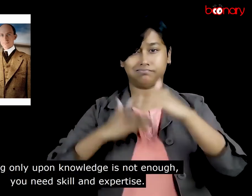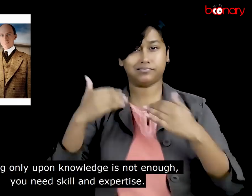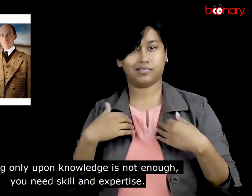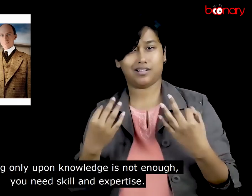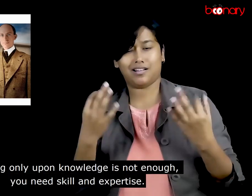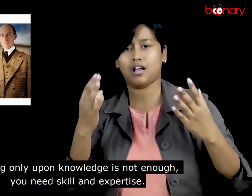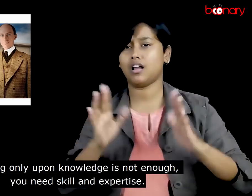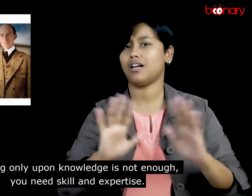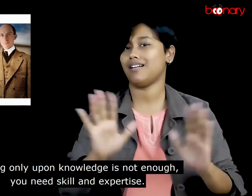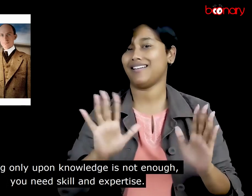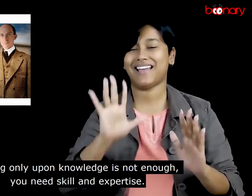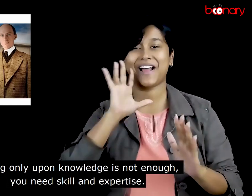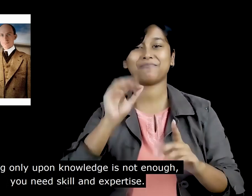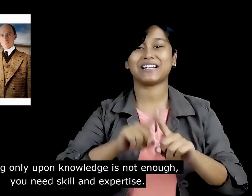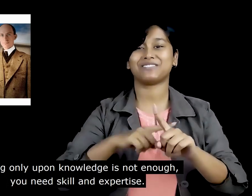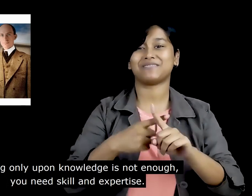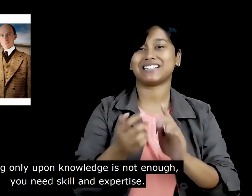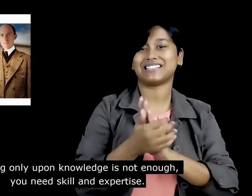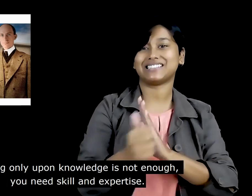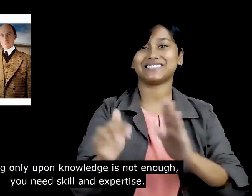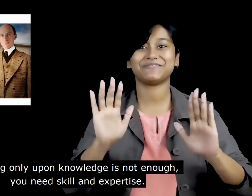is not enough. You need skill and expertise.